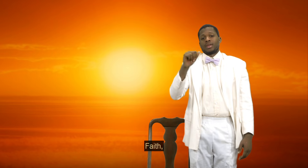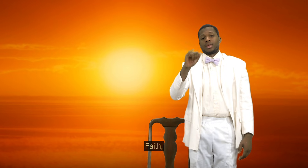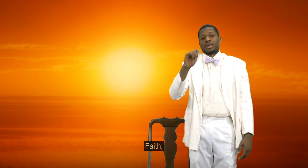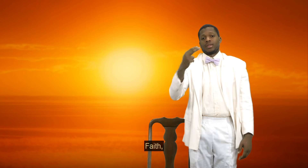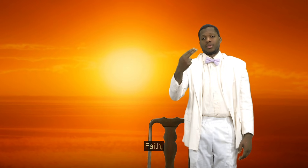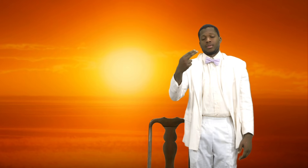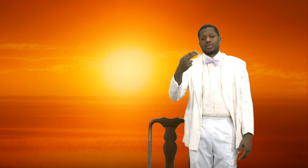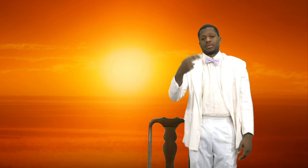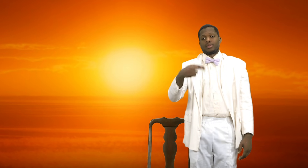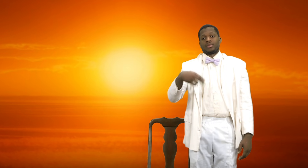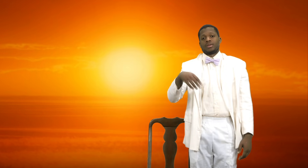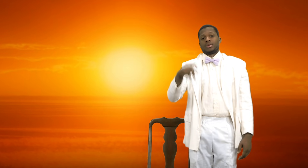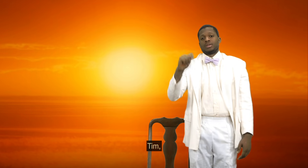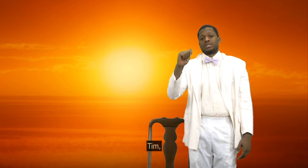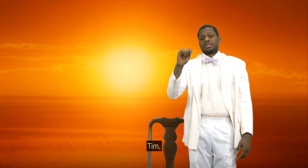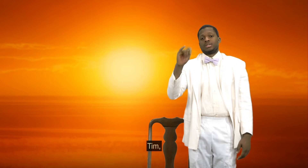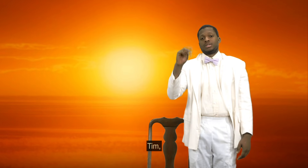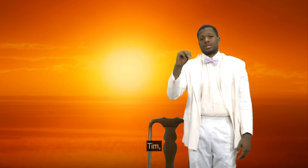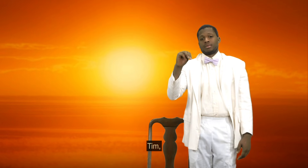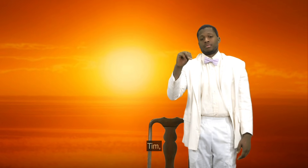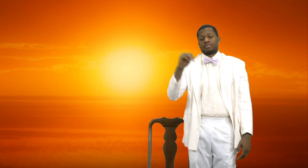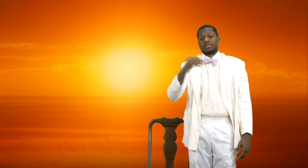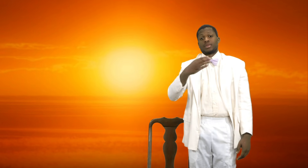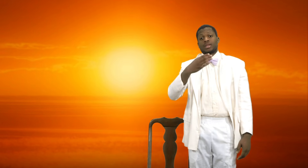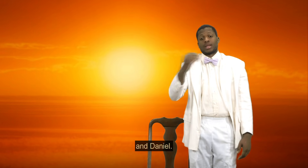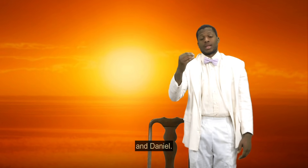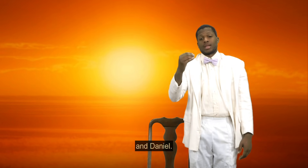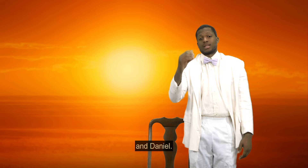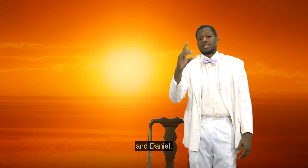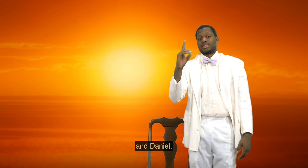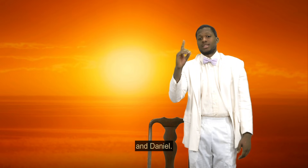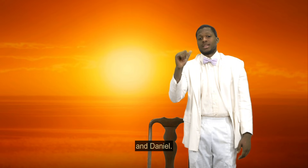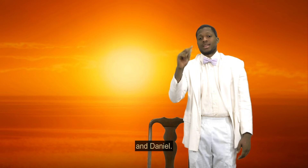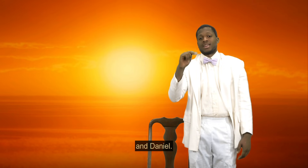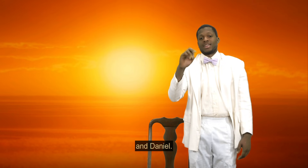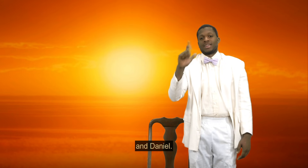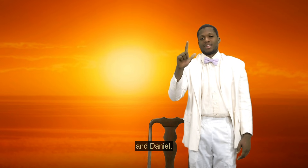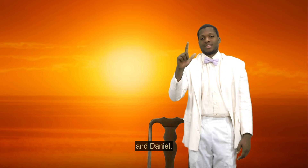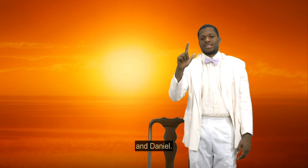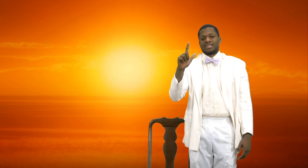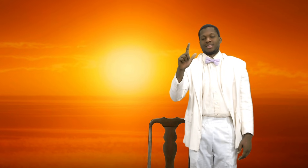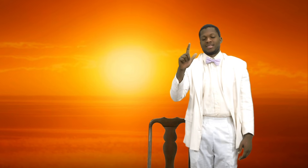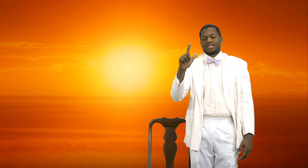Faith, Tim, and Daniel.